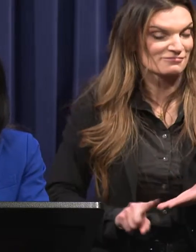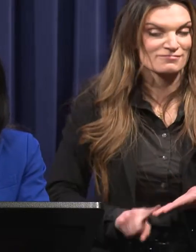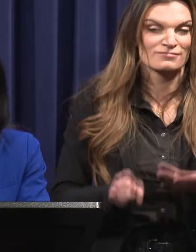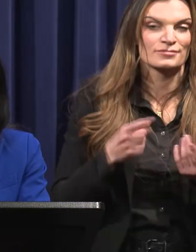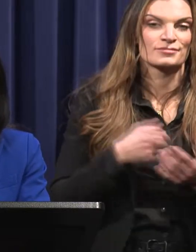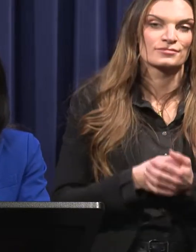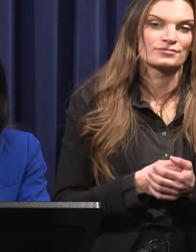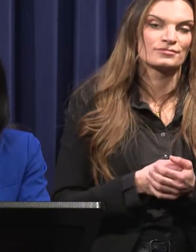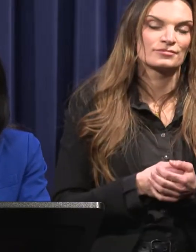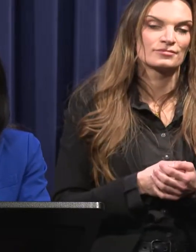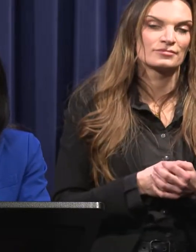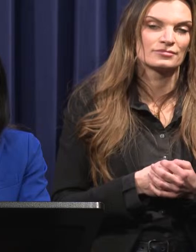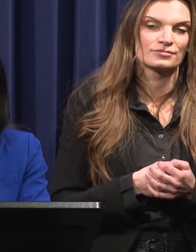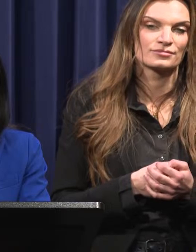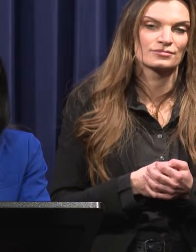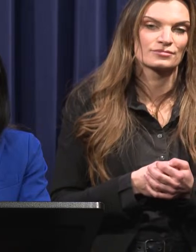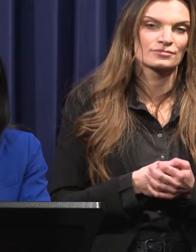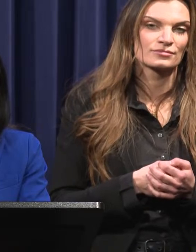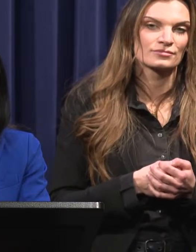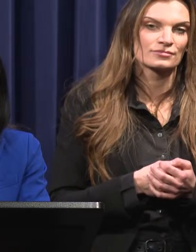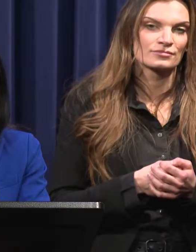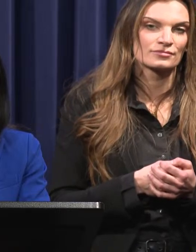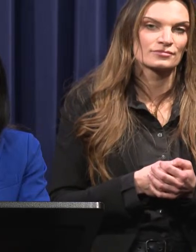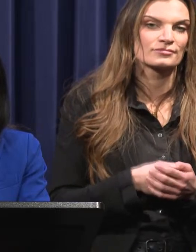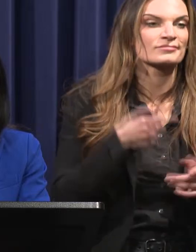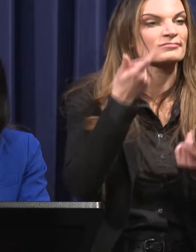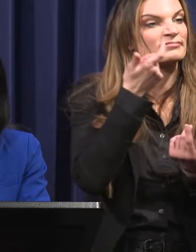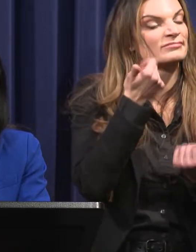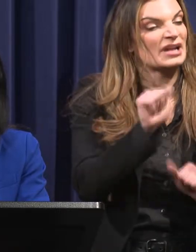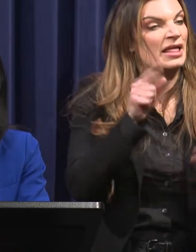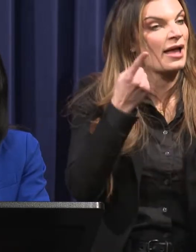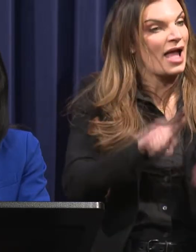to substantiate any allegations of misconduct by Democrats.